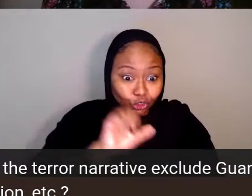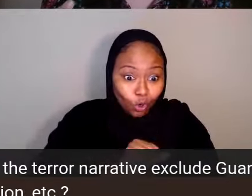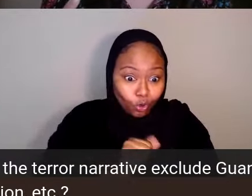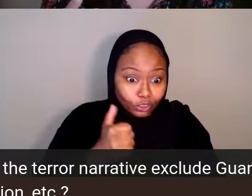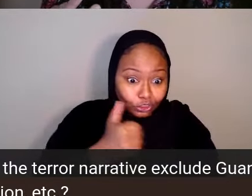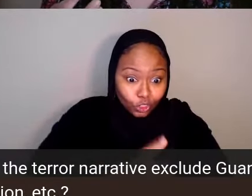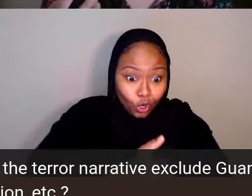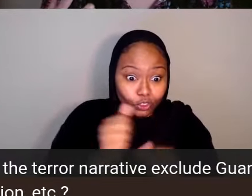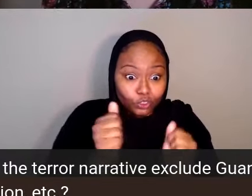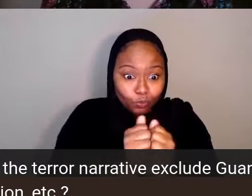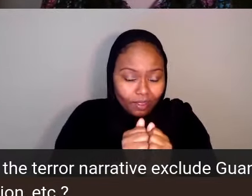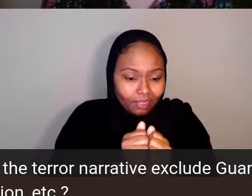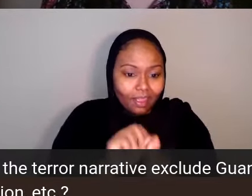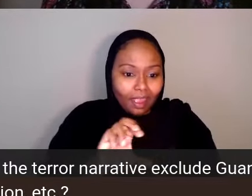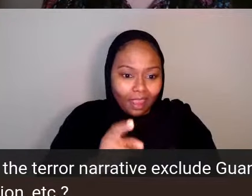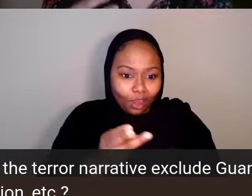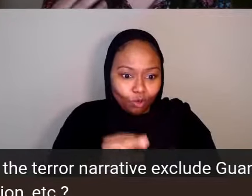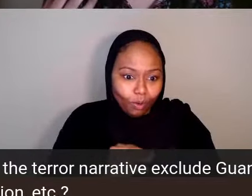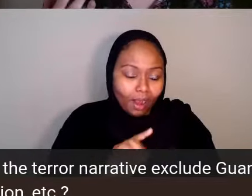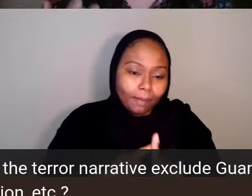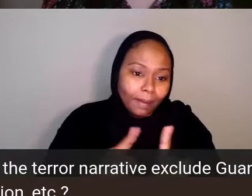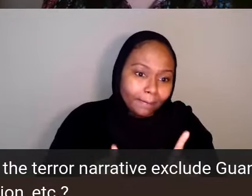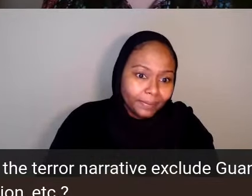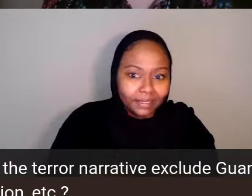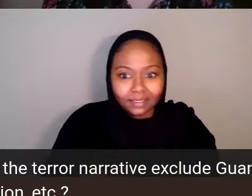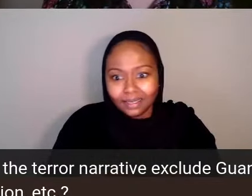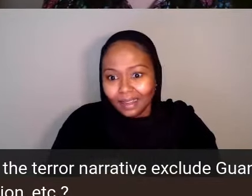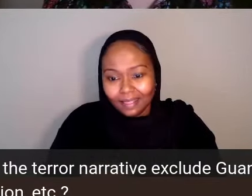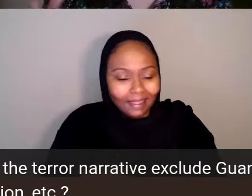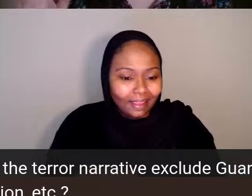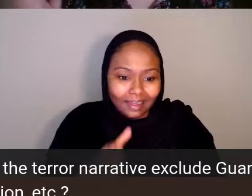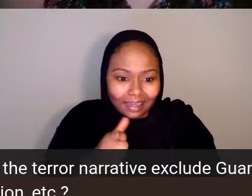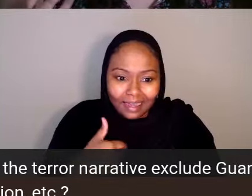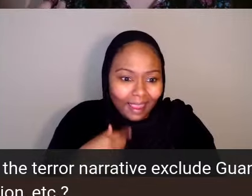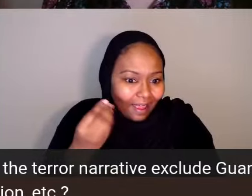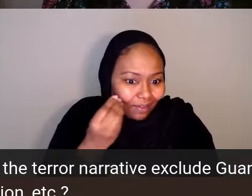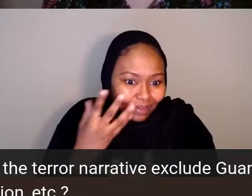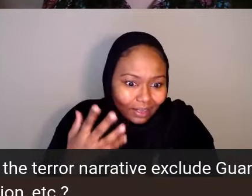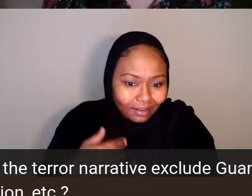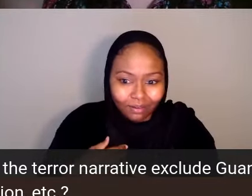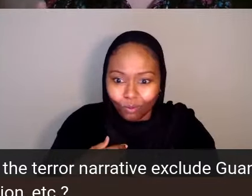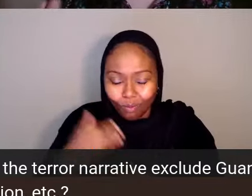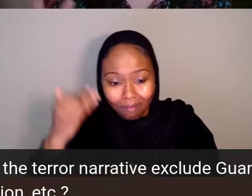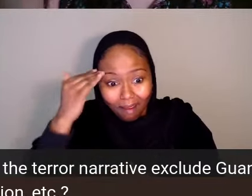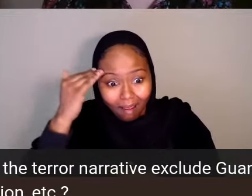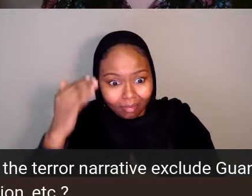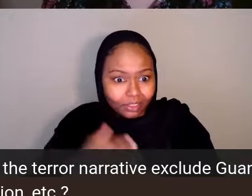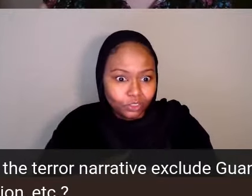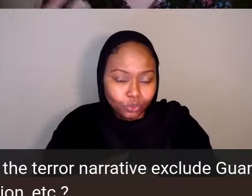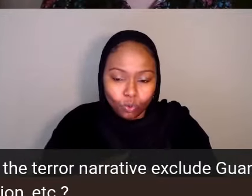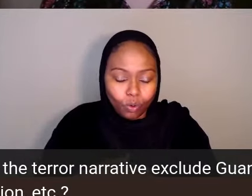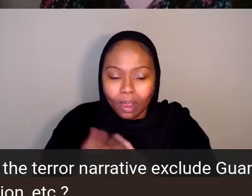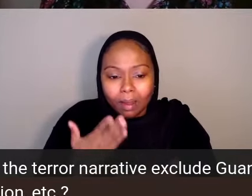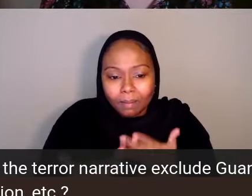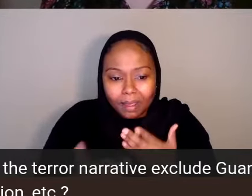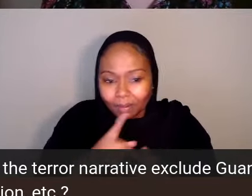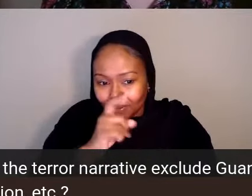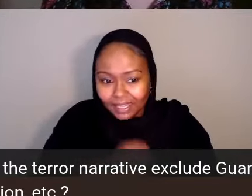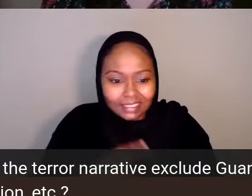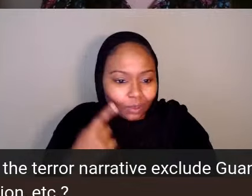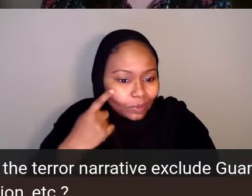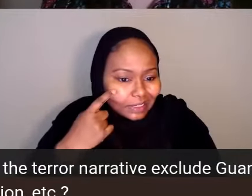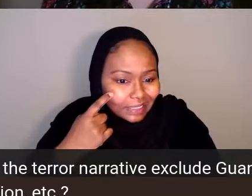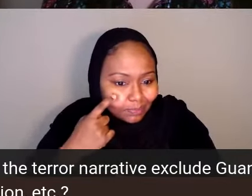security justification, because they were at one point labeled suspected terrorists, that label doesn't go away.